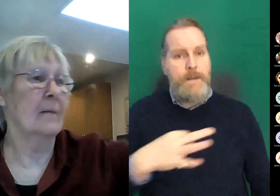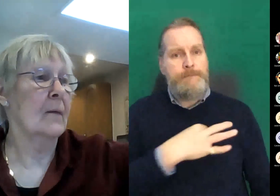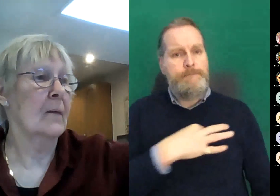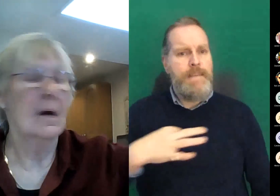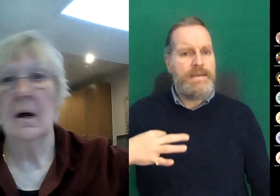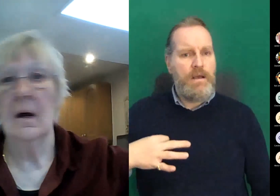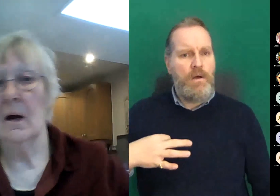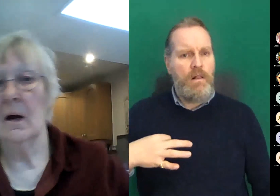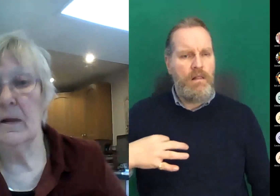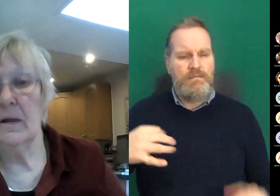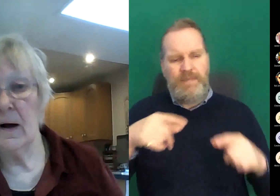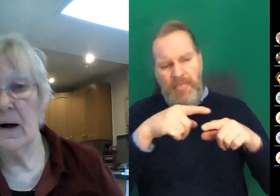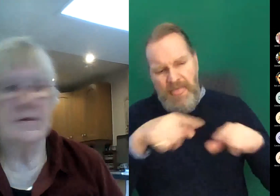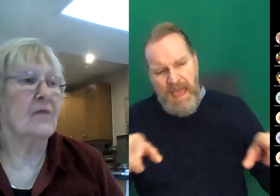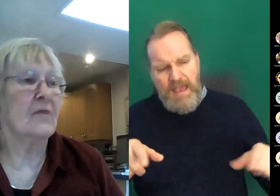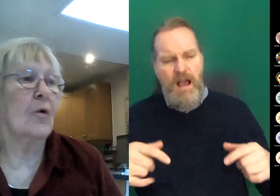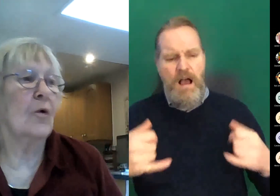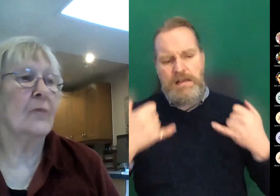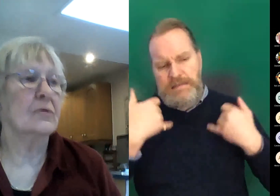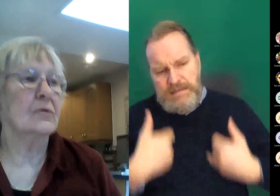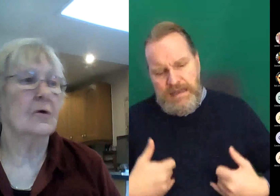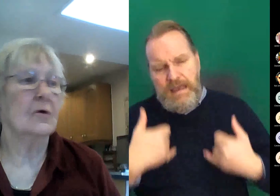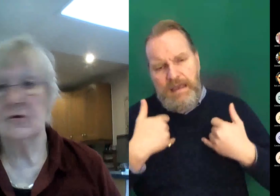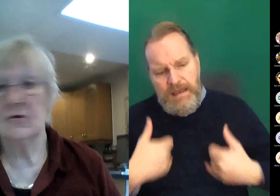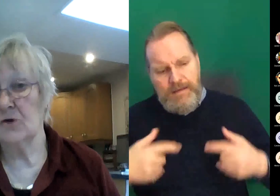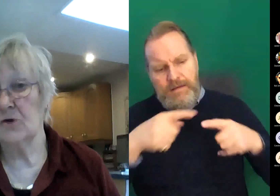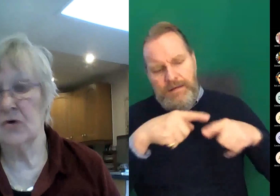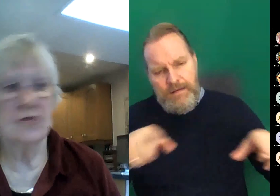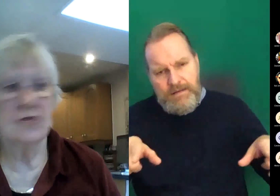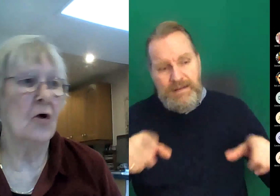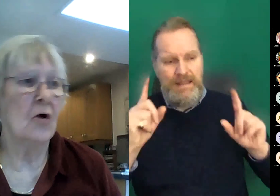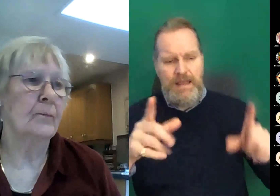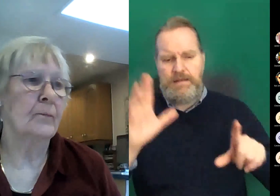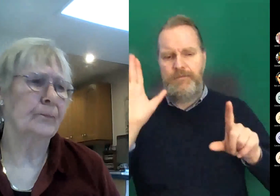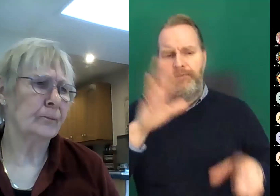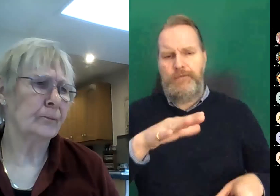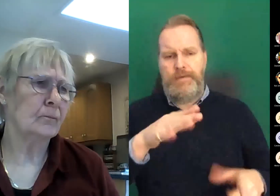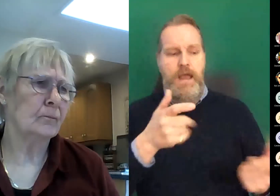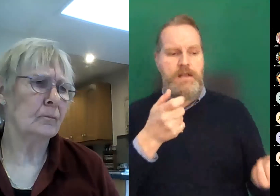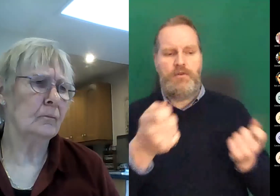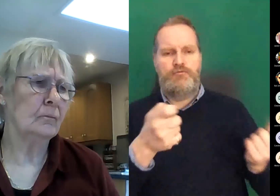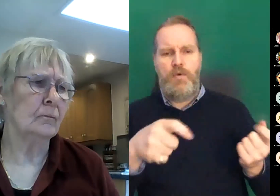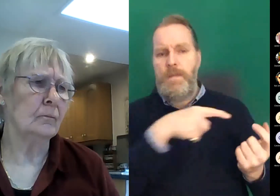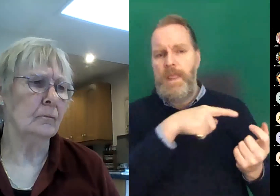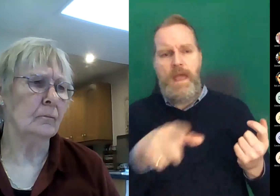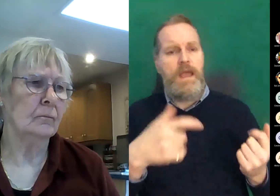played in their lives as a form of social control.